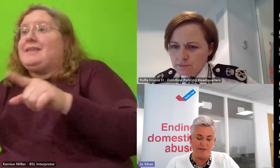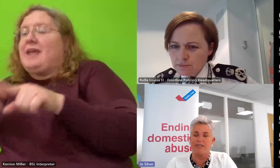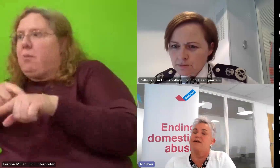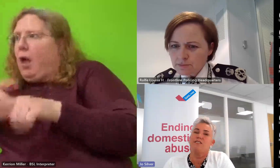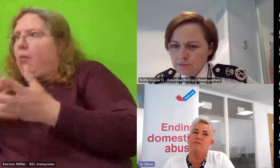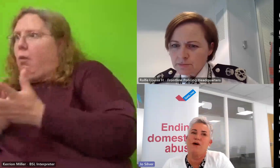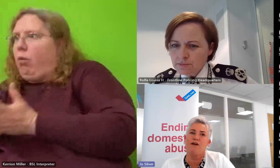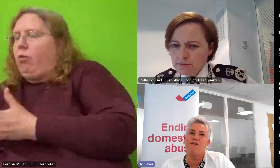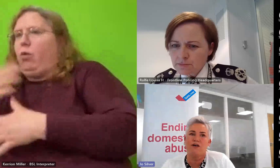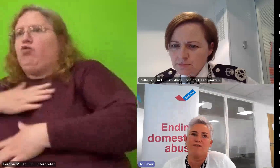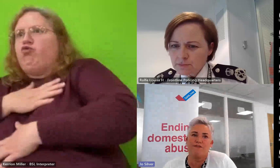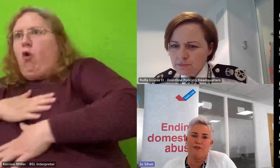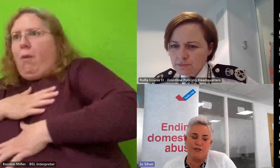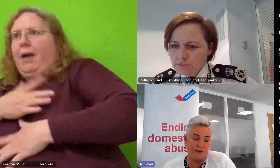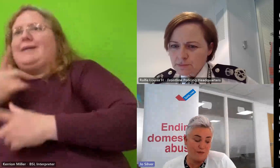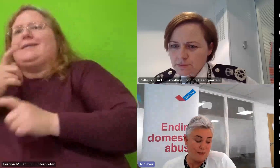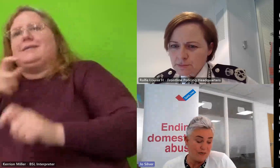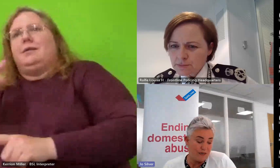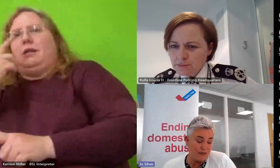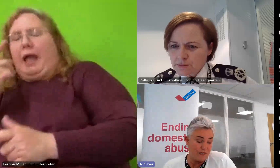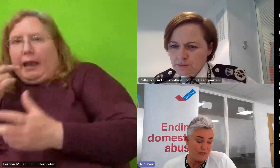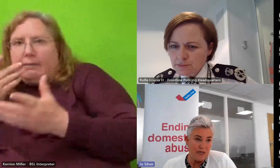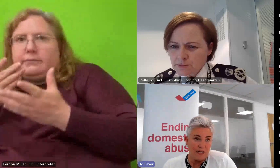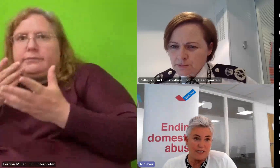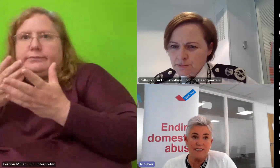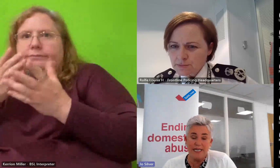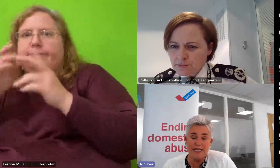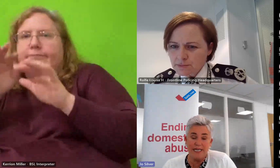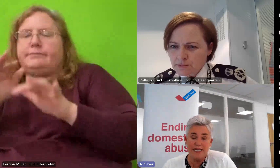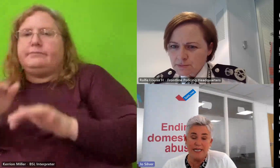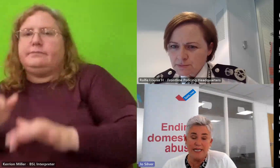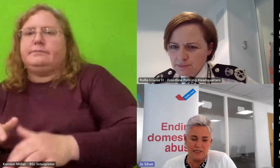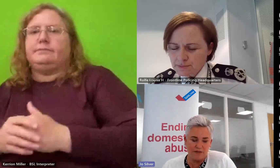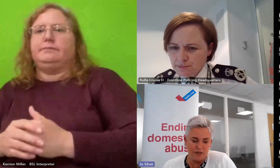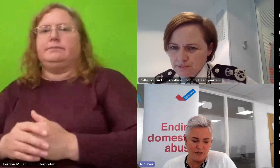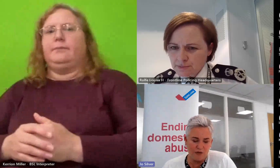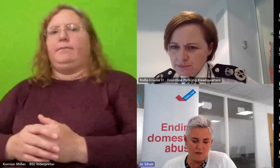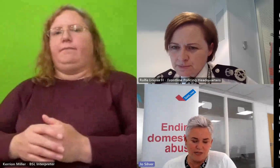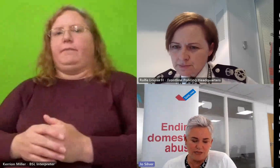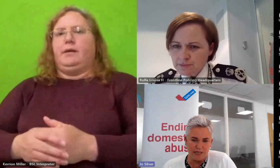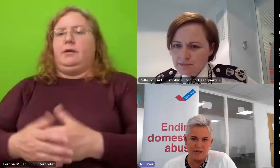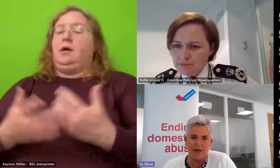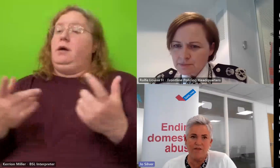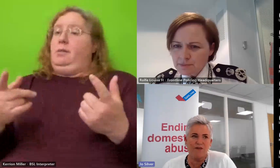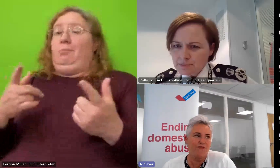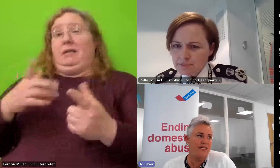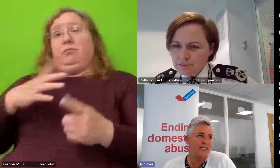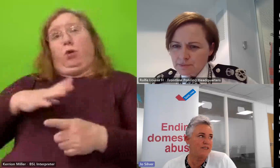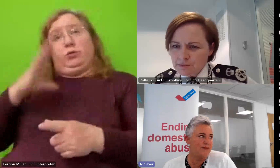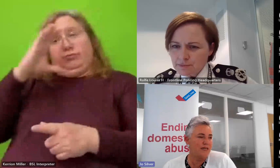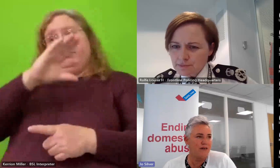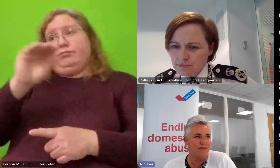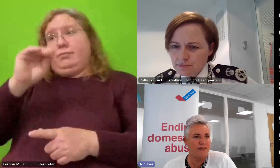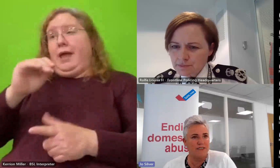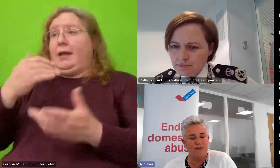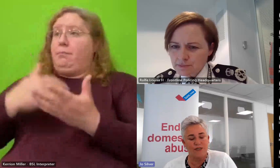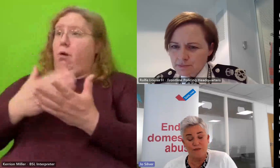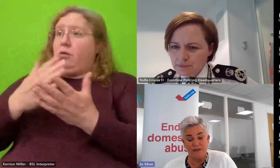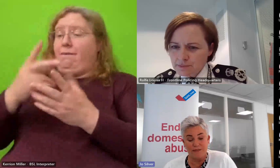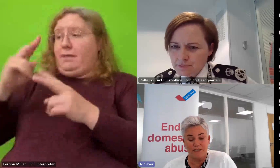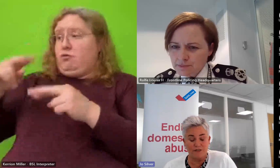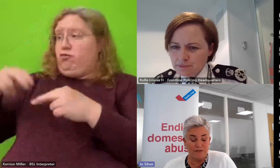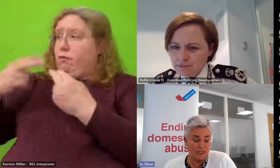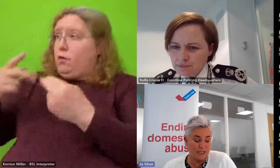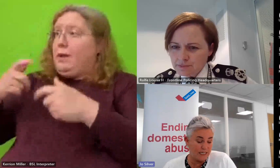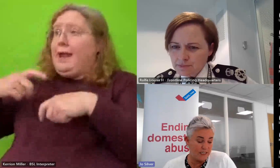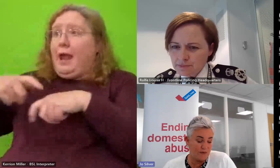tell you that as part of our review, we are continuing to work with the Home Office. We're hoping to work